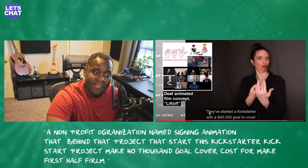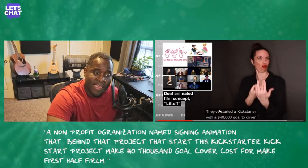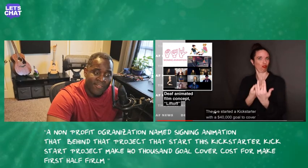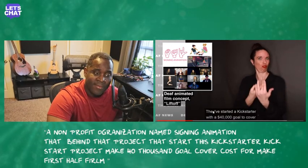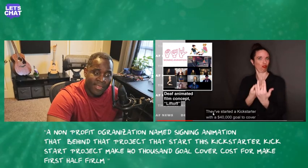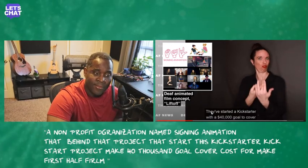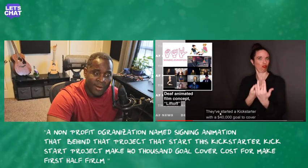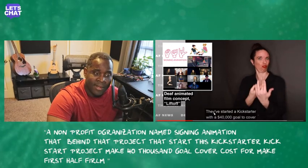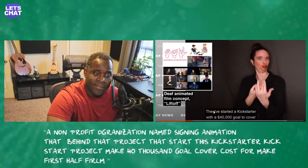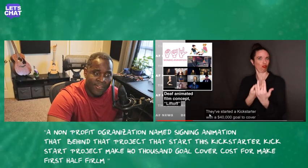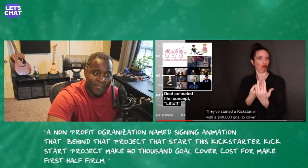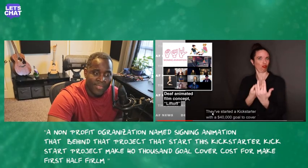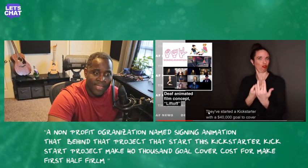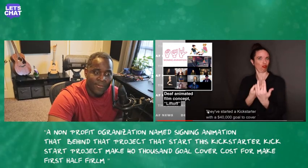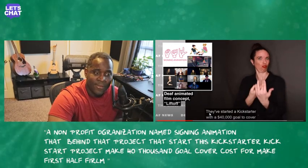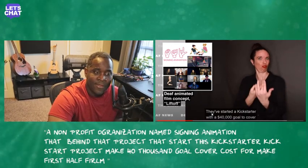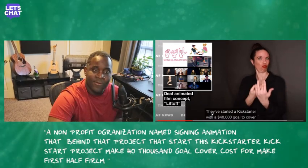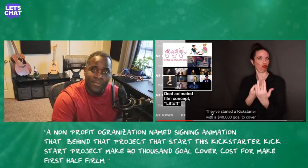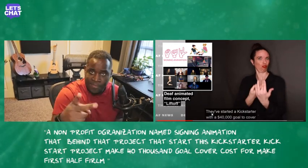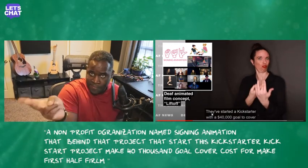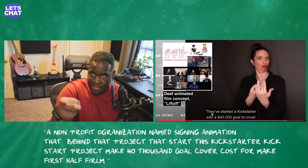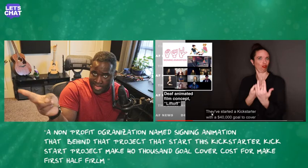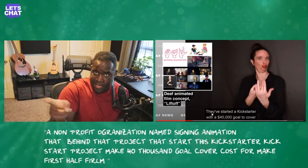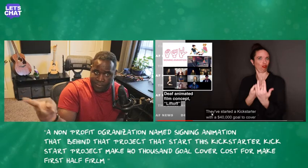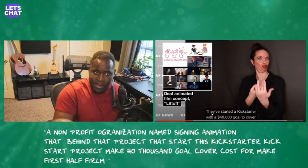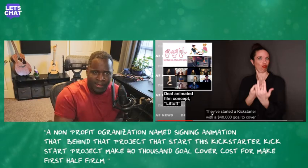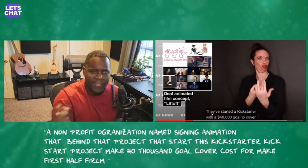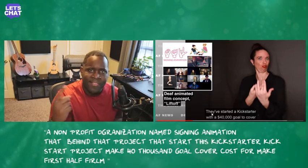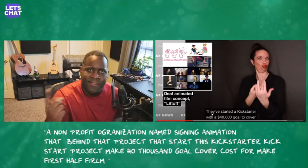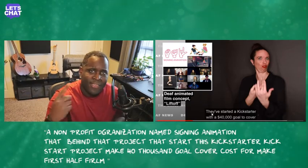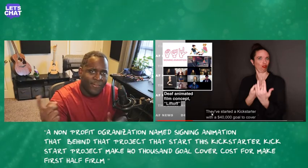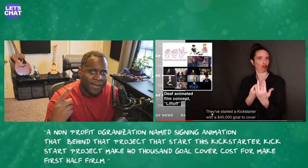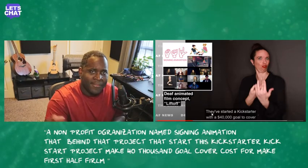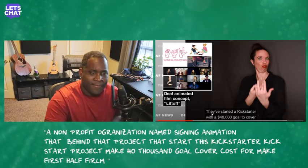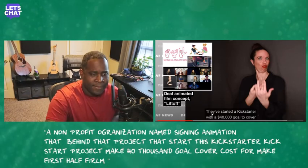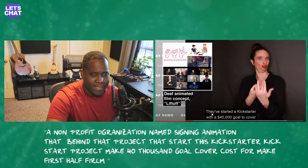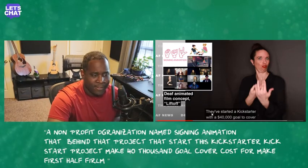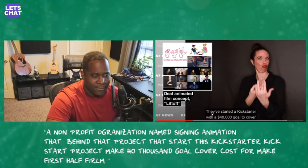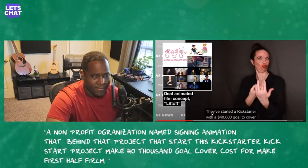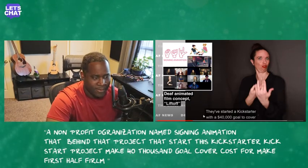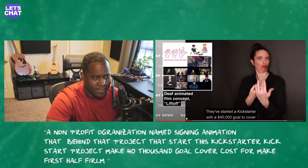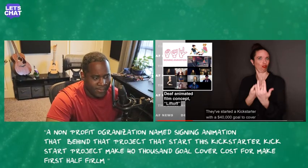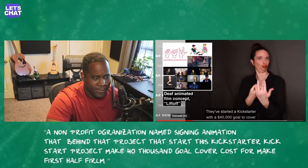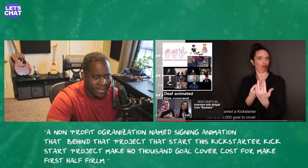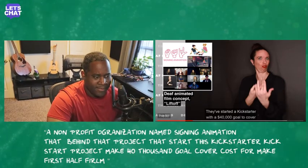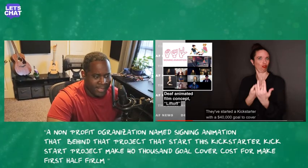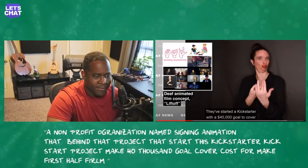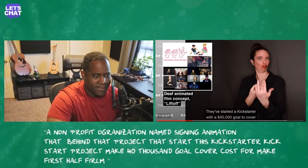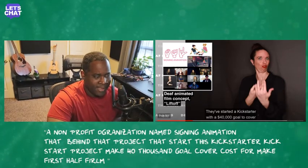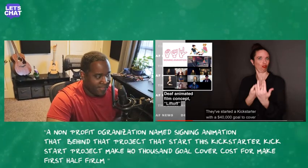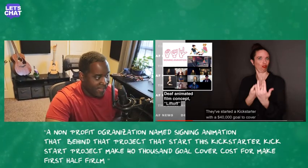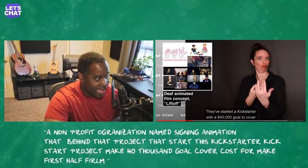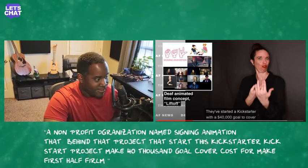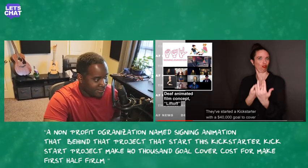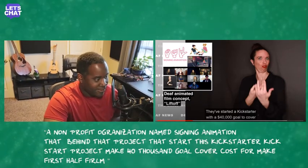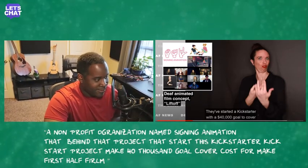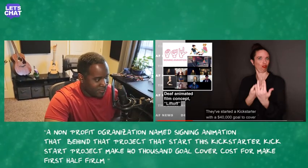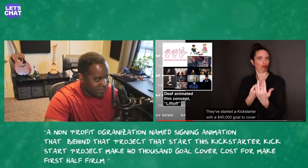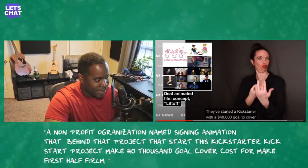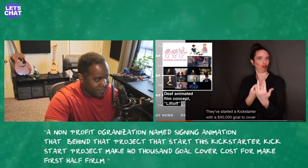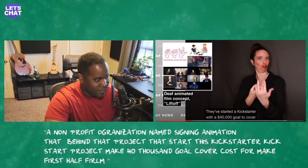See, in this case, it's an organization, but they also use they as well. And that's the issue I was having with English before. So they don't say